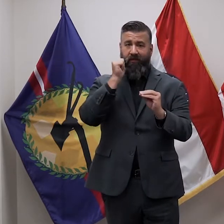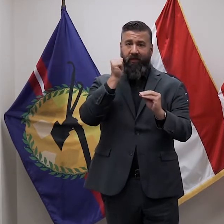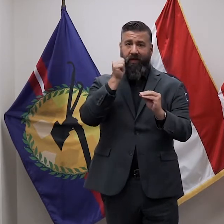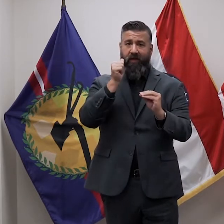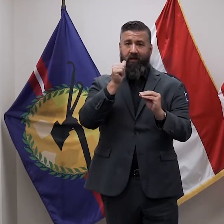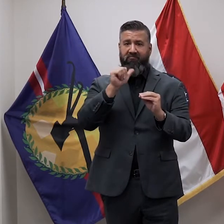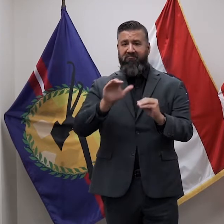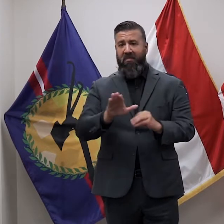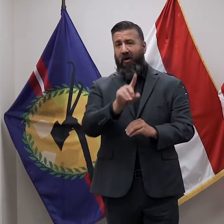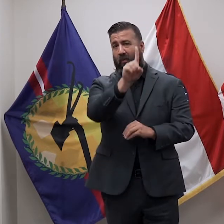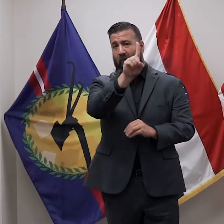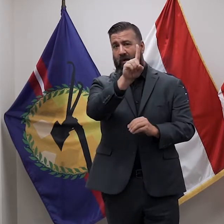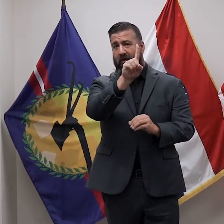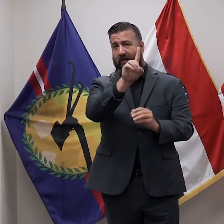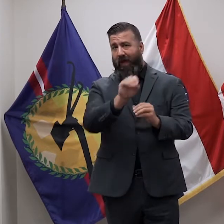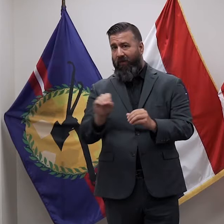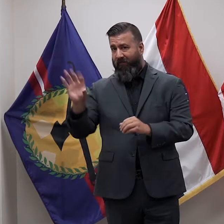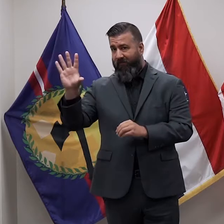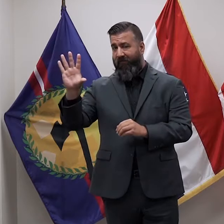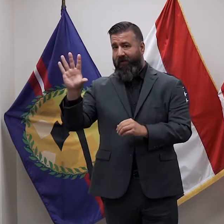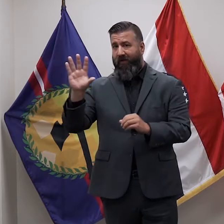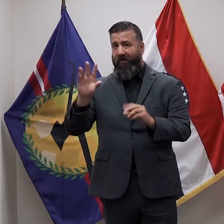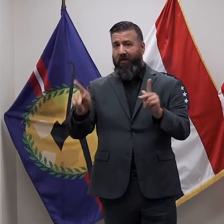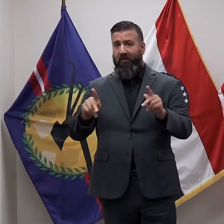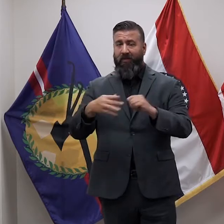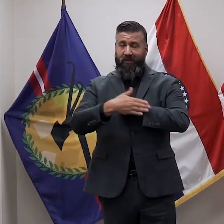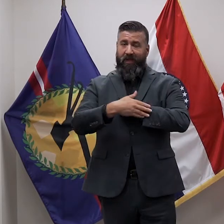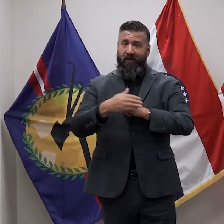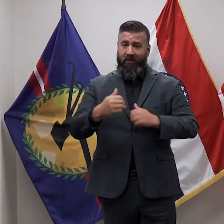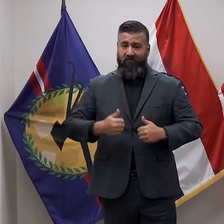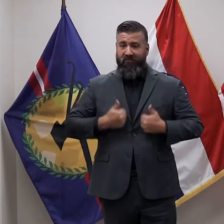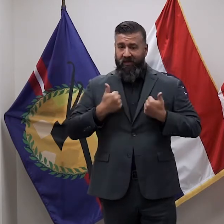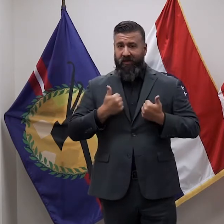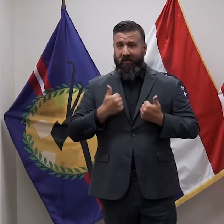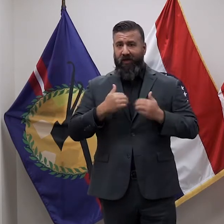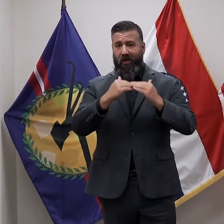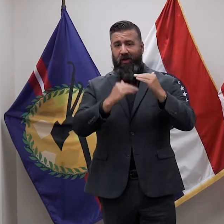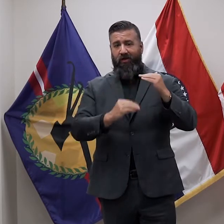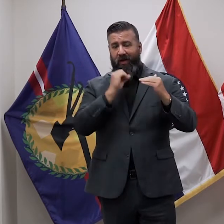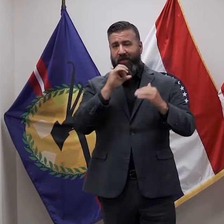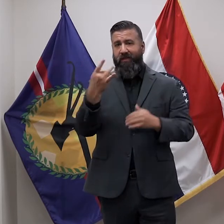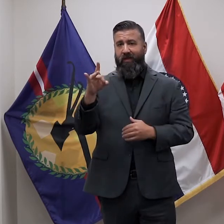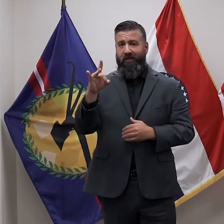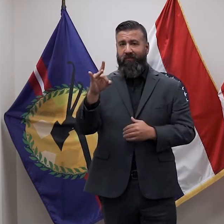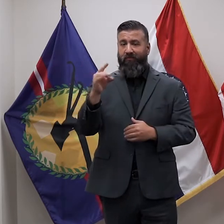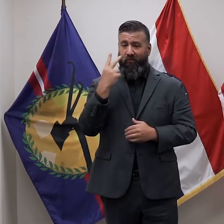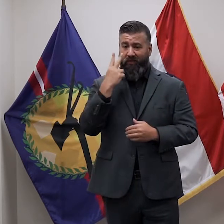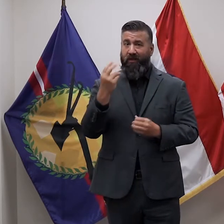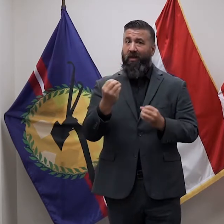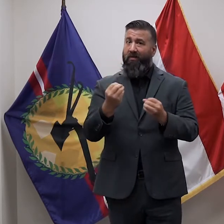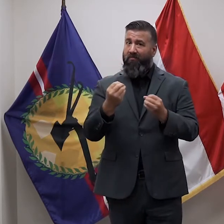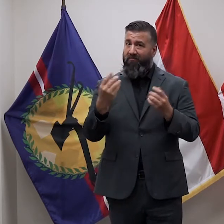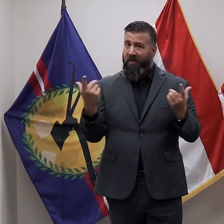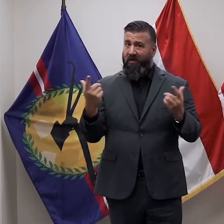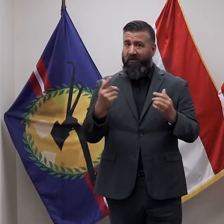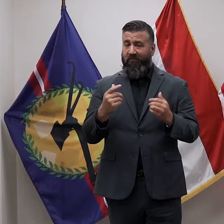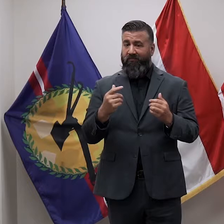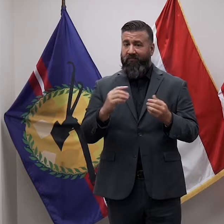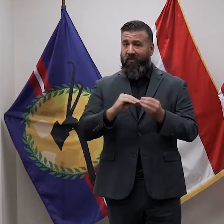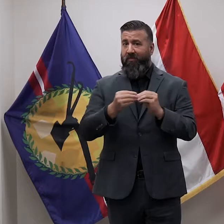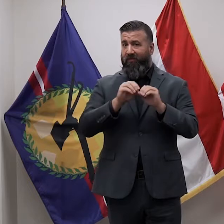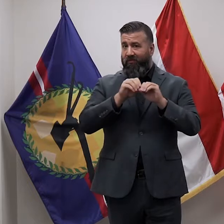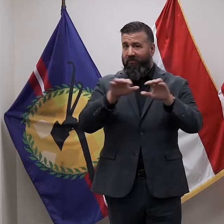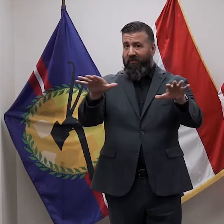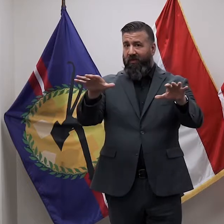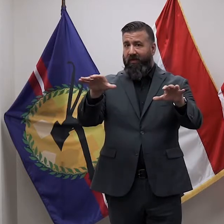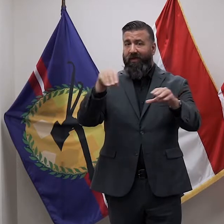about 1 in 5 of them is a county resident under the age of 18. So we are seeing a substantial amount of transmission